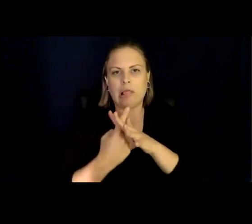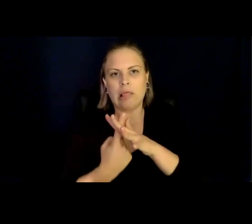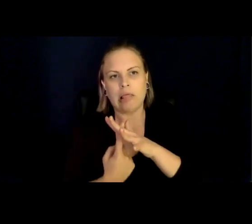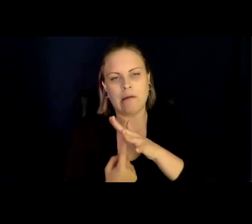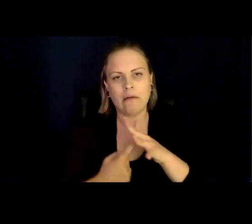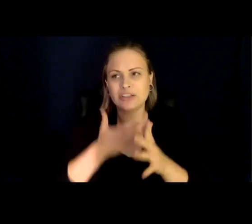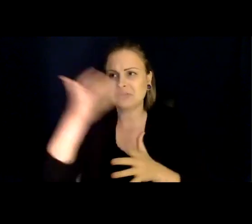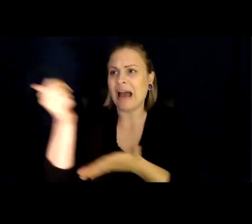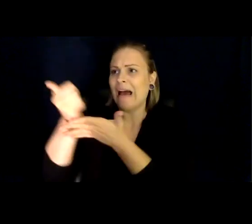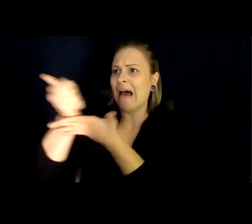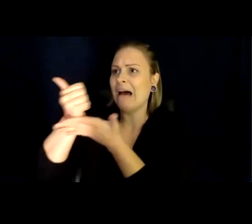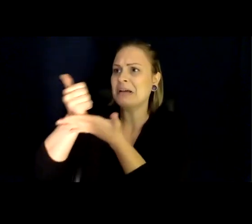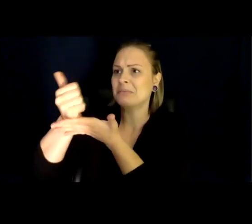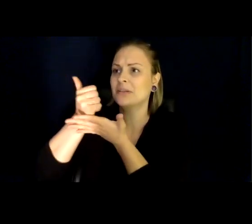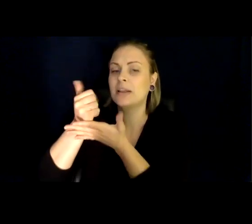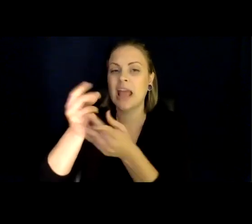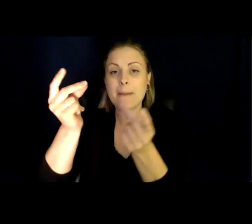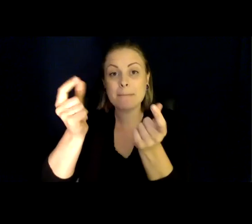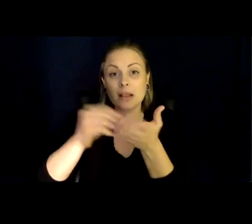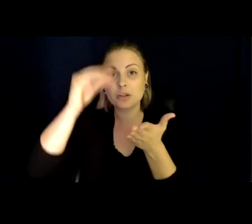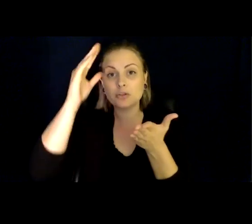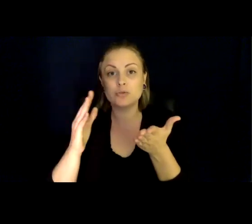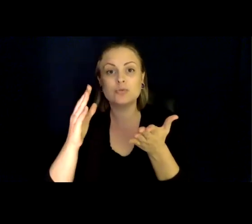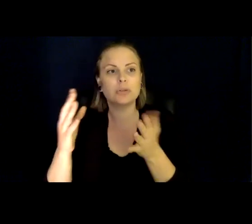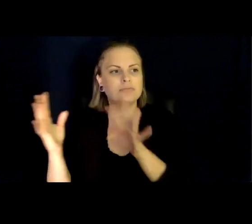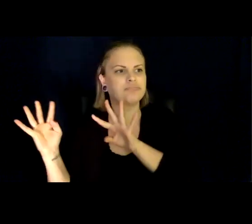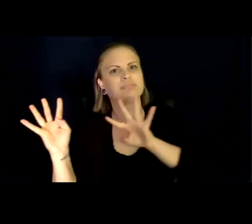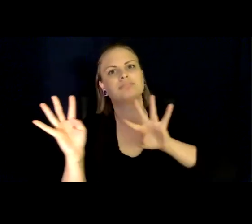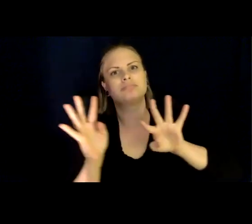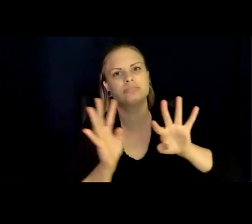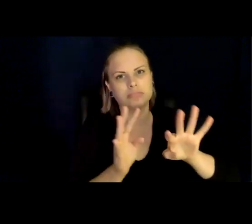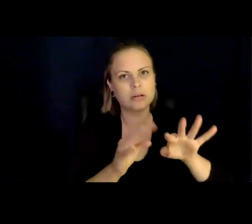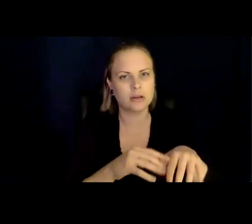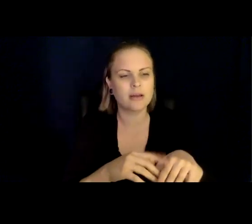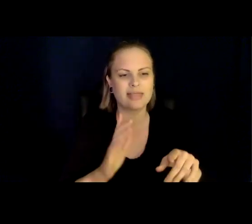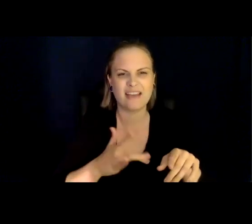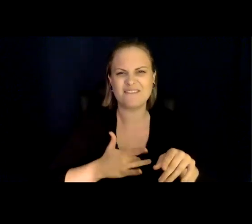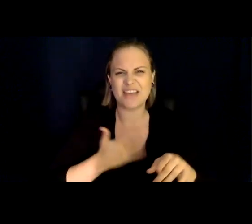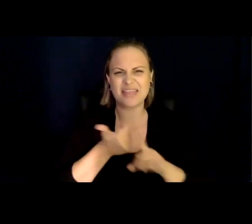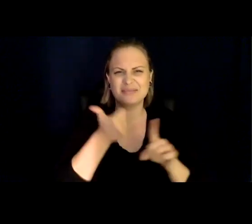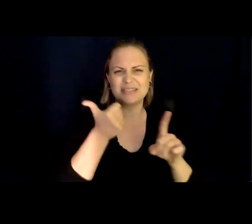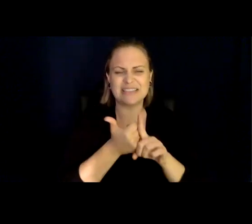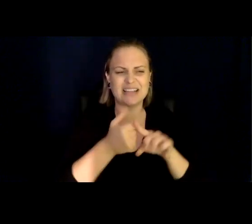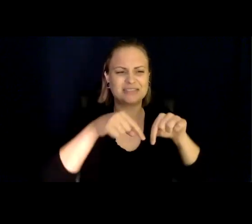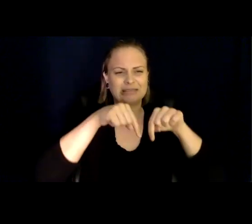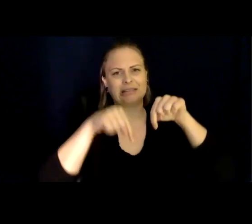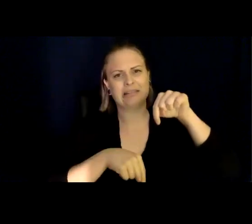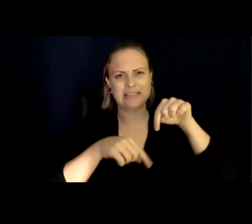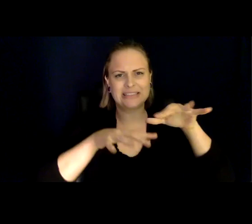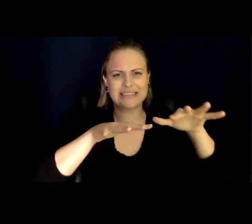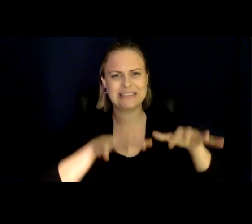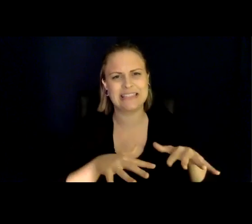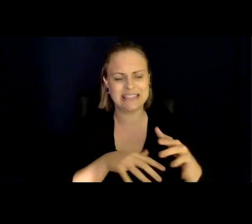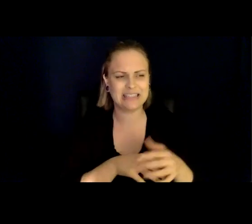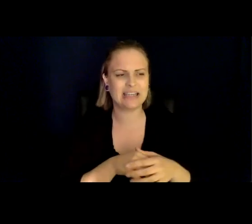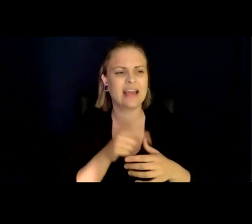for help. Immediately, the students formed a human chain, themselves sinking as they moved. Gathering her under her shoulders, they